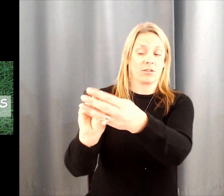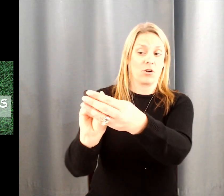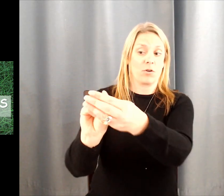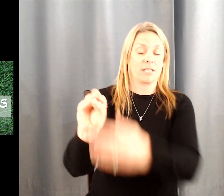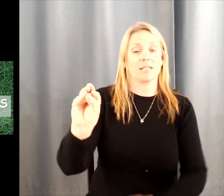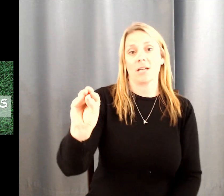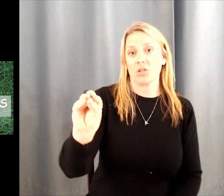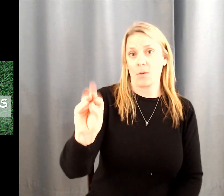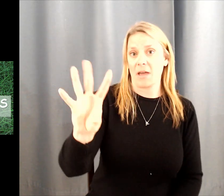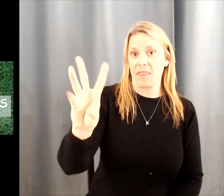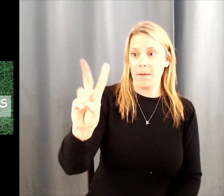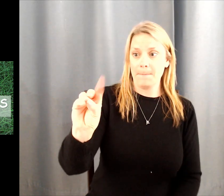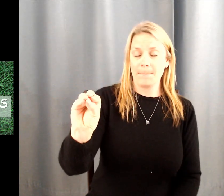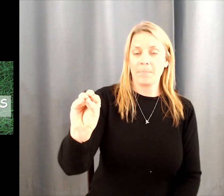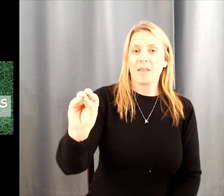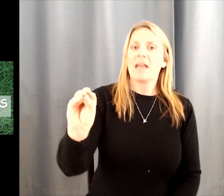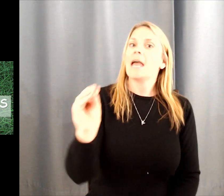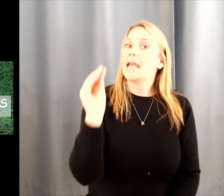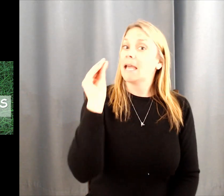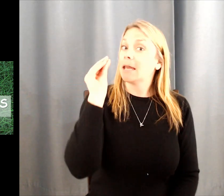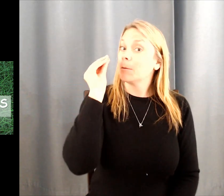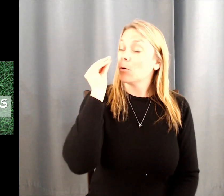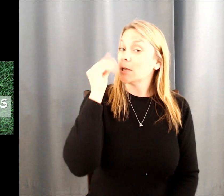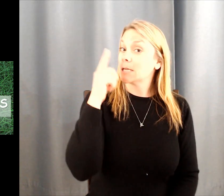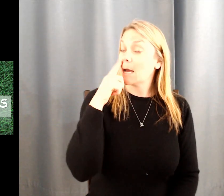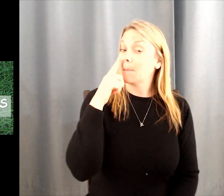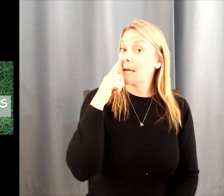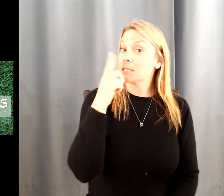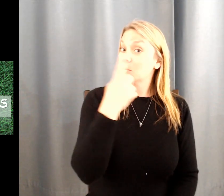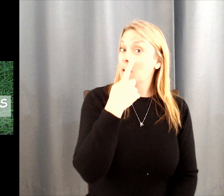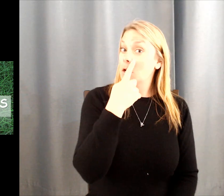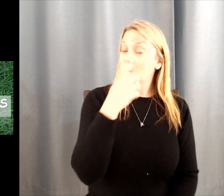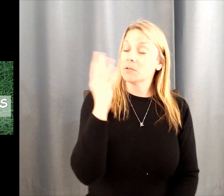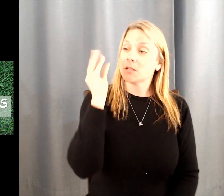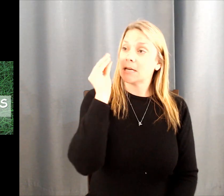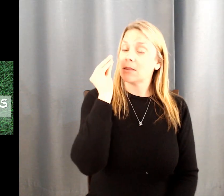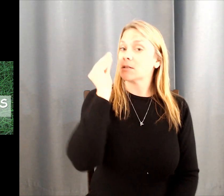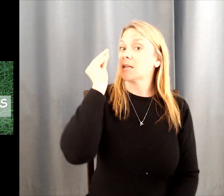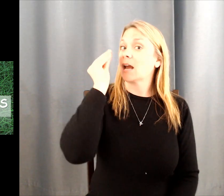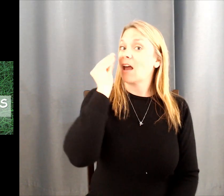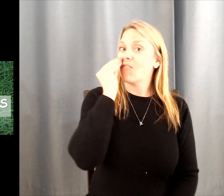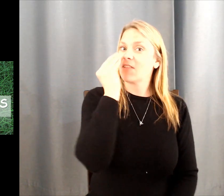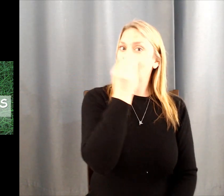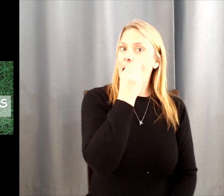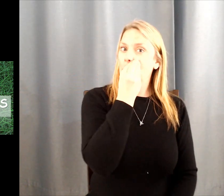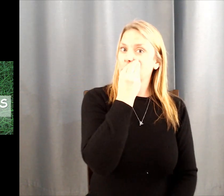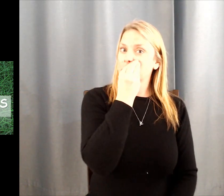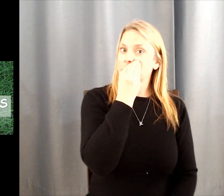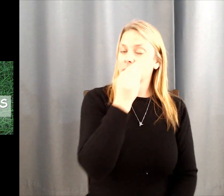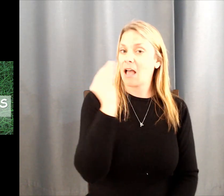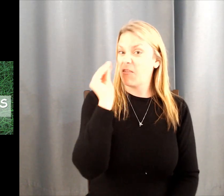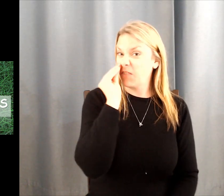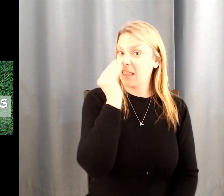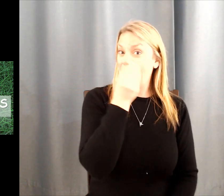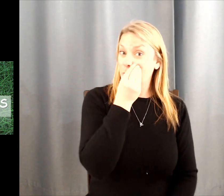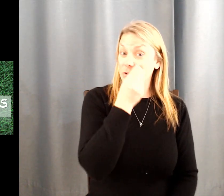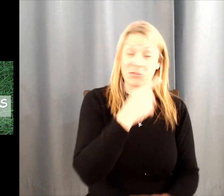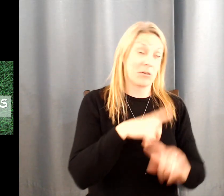to touch on my thumb, and I'm going to come next to my nose on either side. Flowers. Flowers. You can have